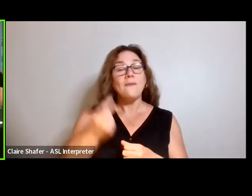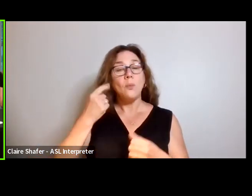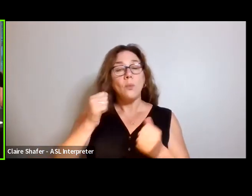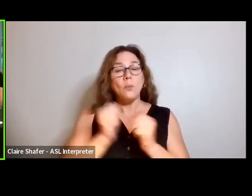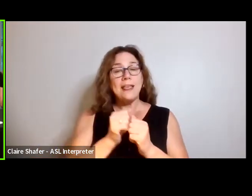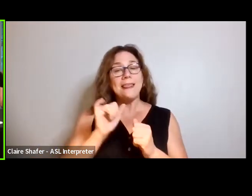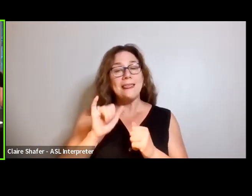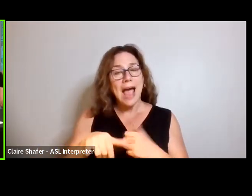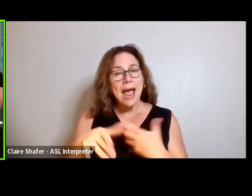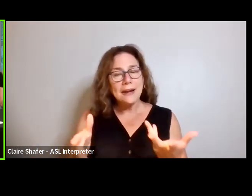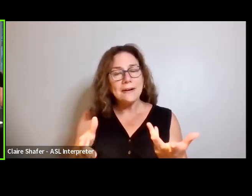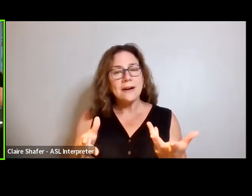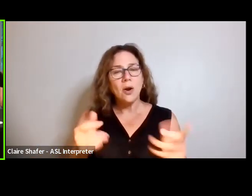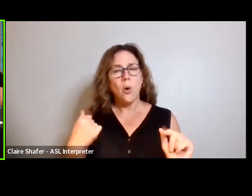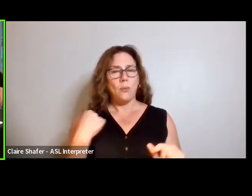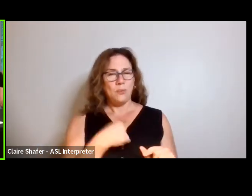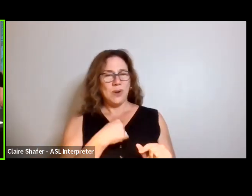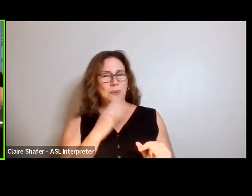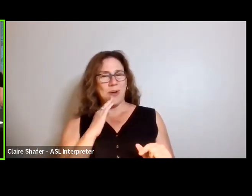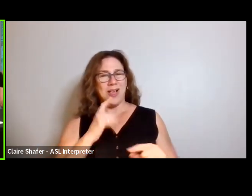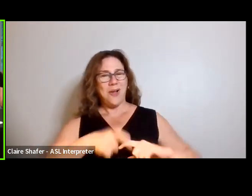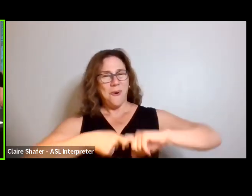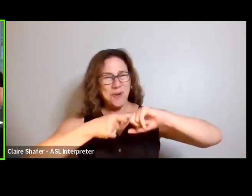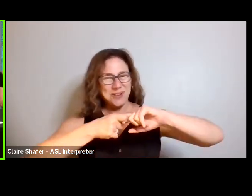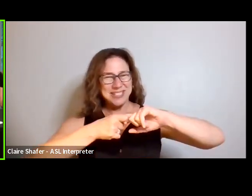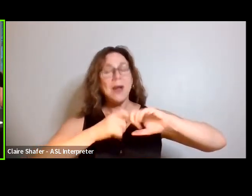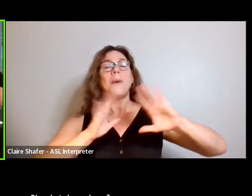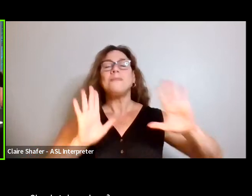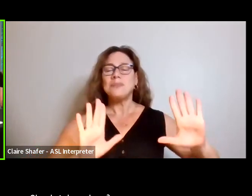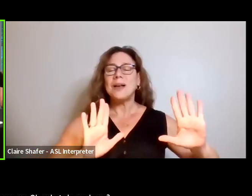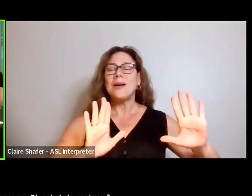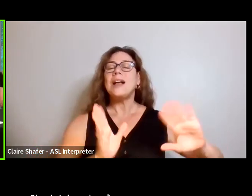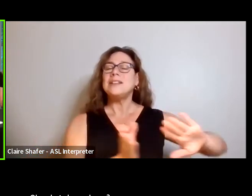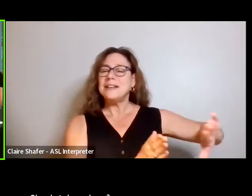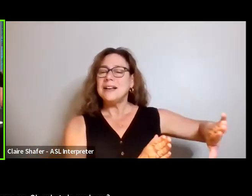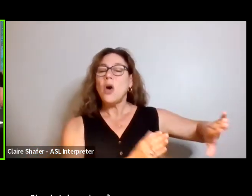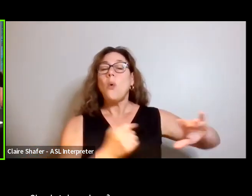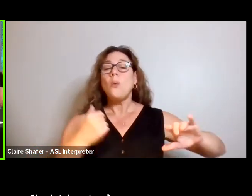have? We're going to wait. And so with that, we're going to welcome up